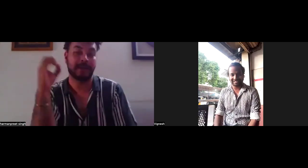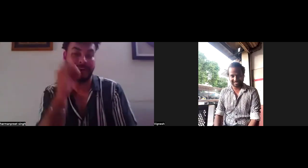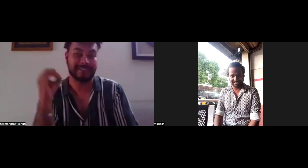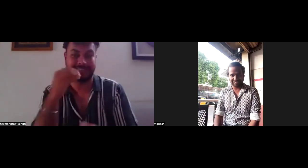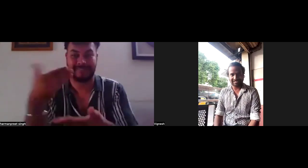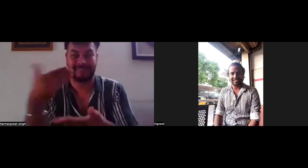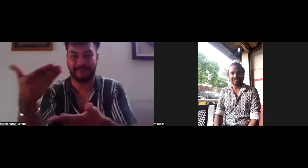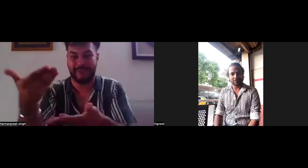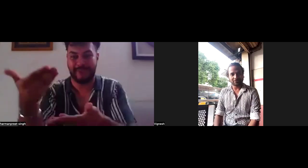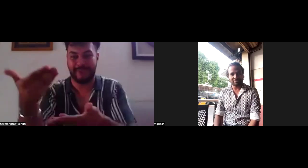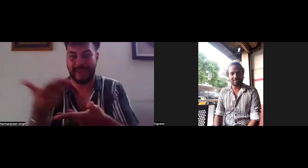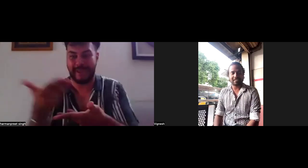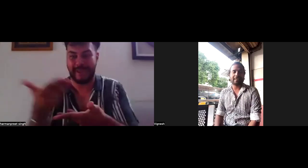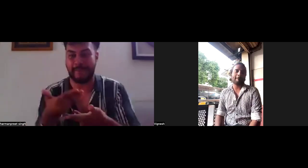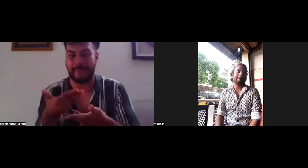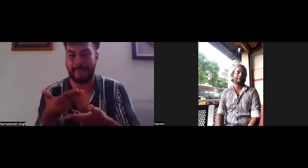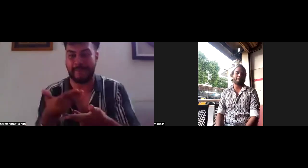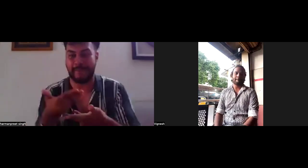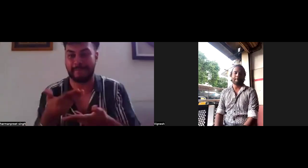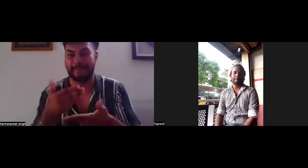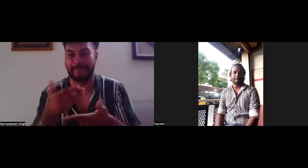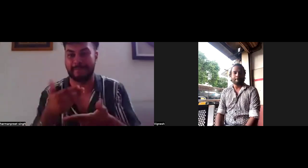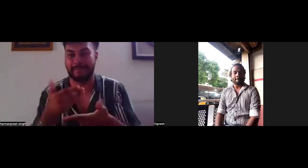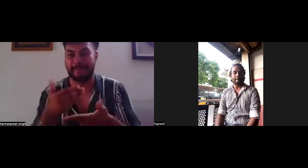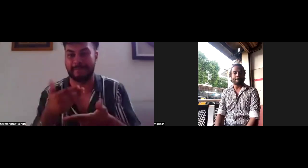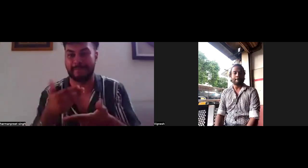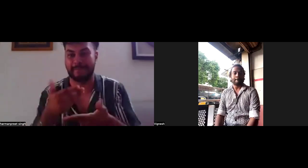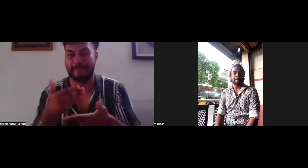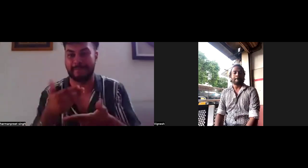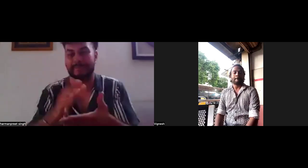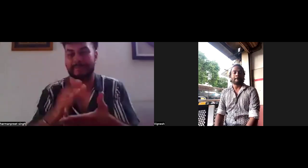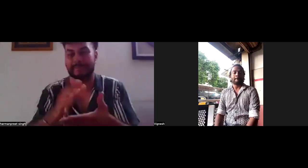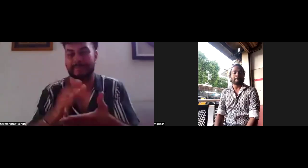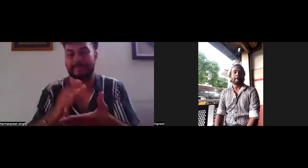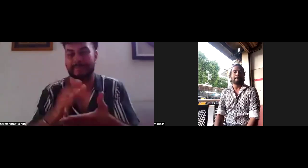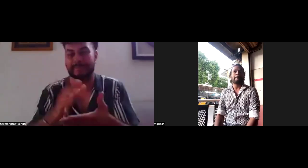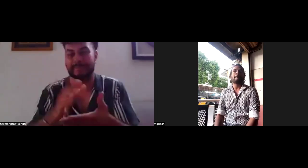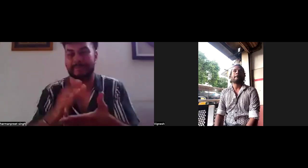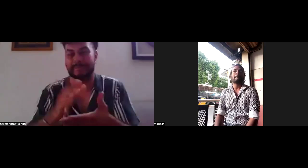Thank you so much, Vignesh. Now, we would like to welcome Sai Reddy.